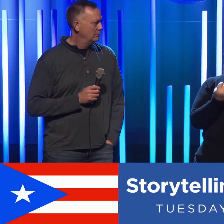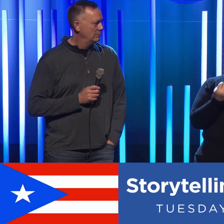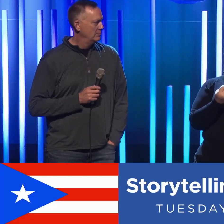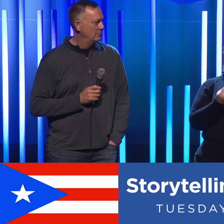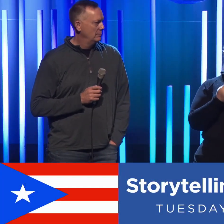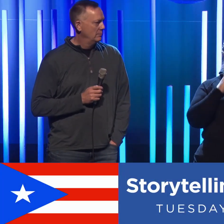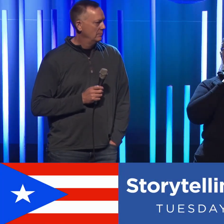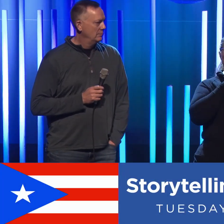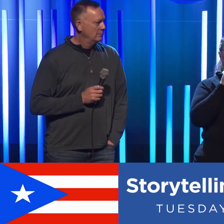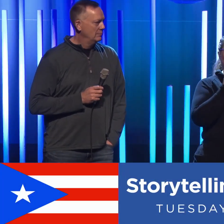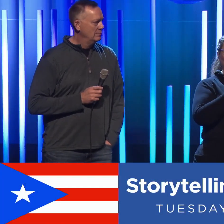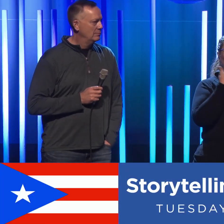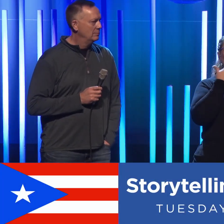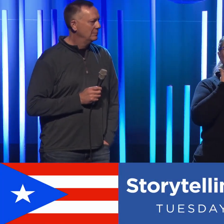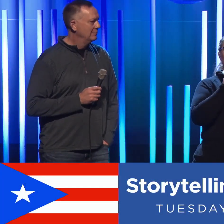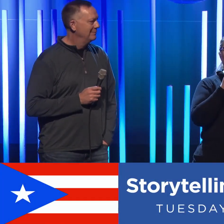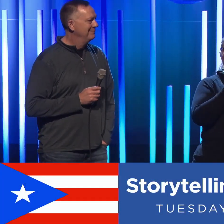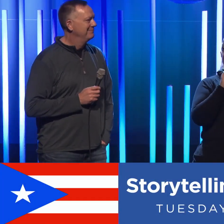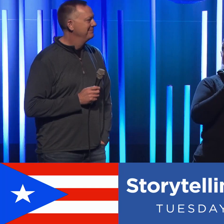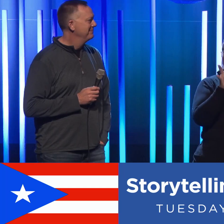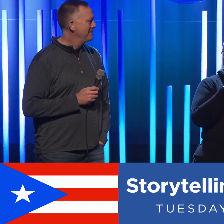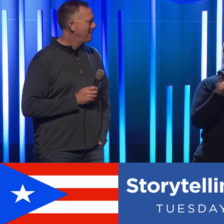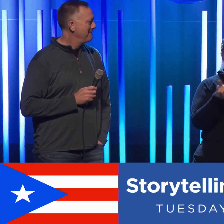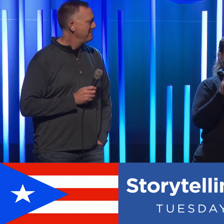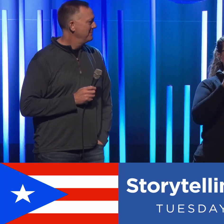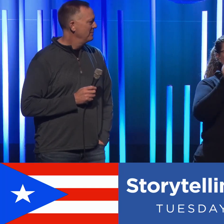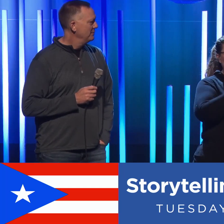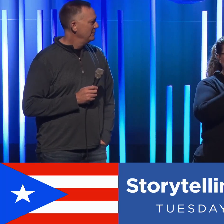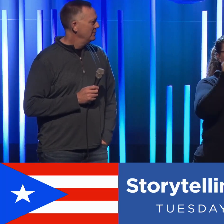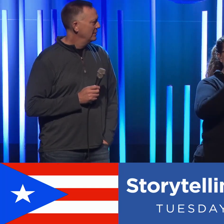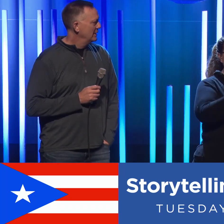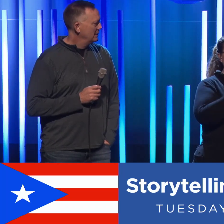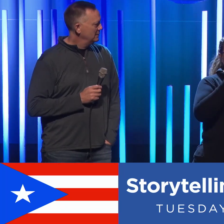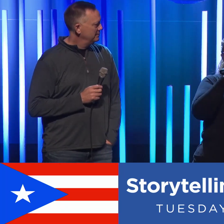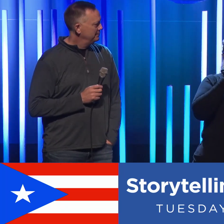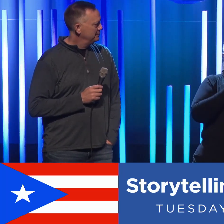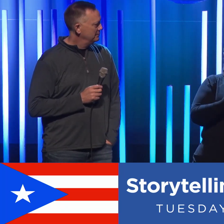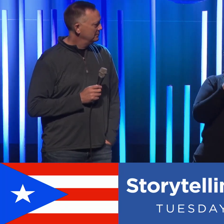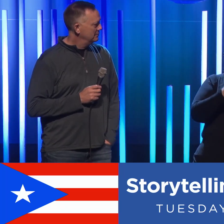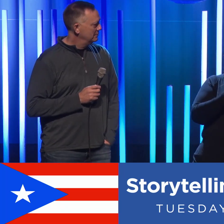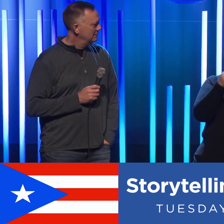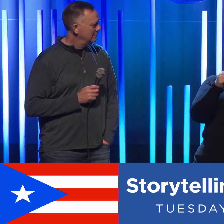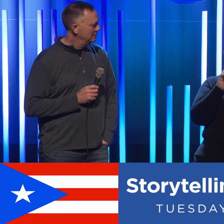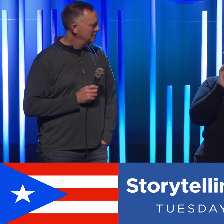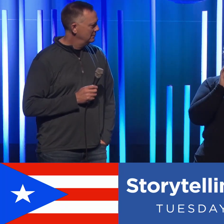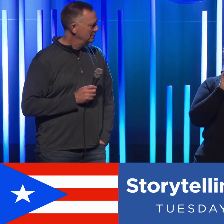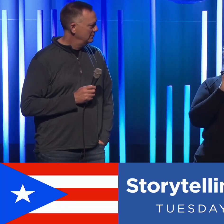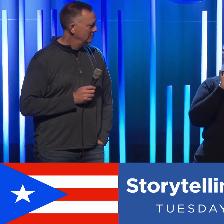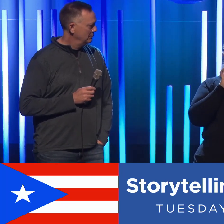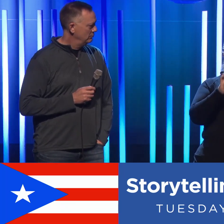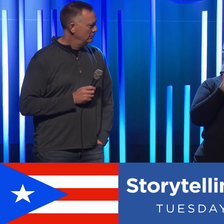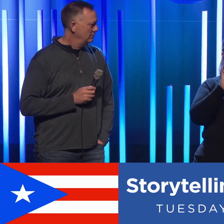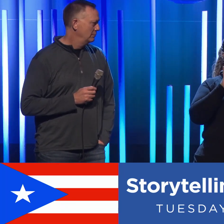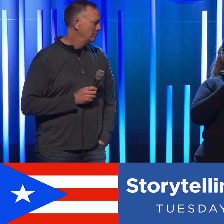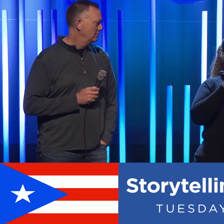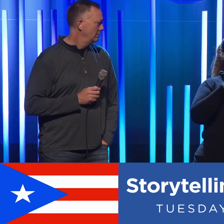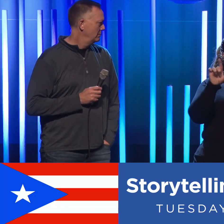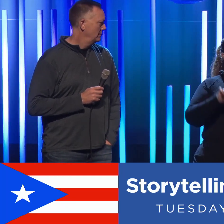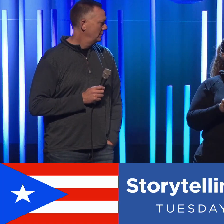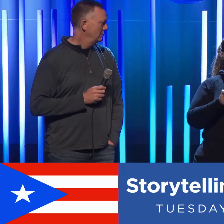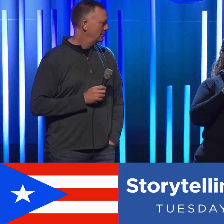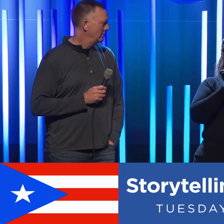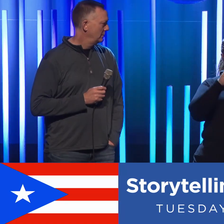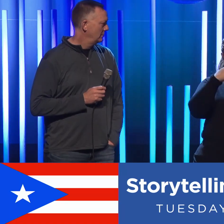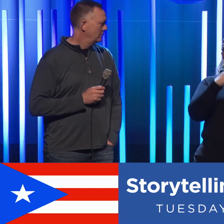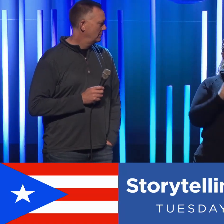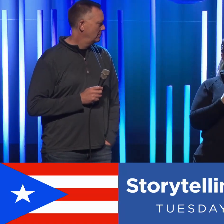of our trip in pictures. So inside of that program is the communication card. So check that box that you'll attend the Night of Storytelling and